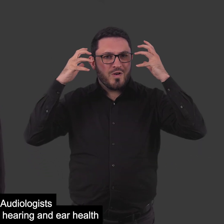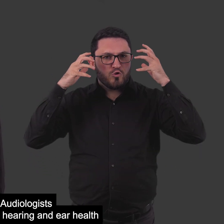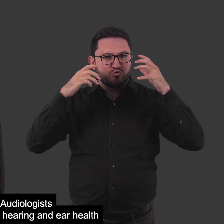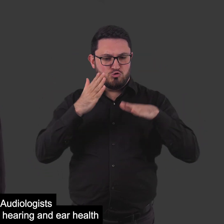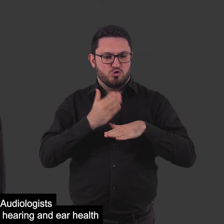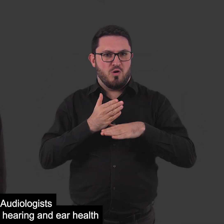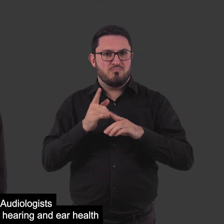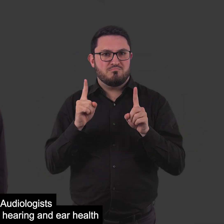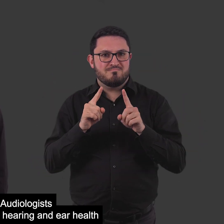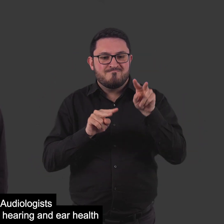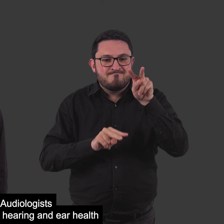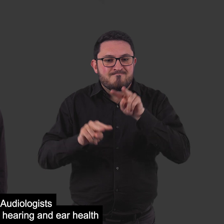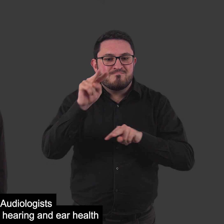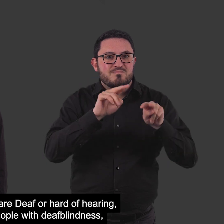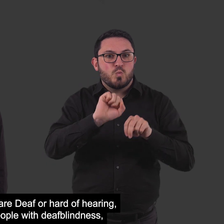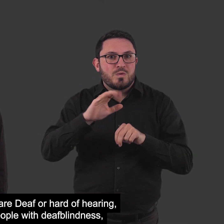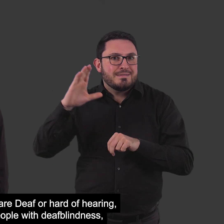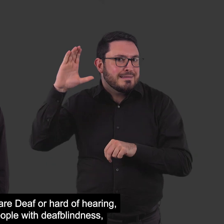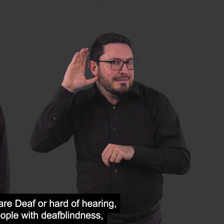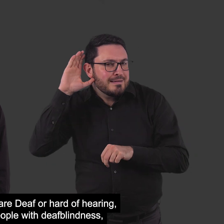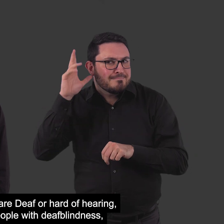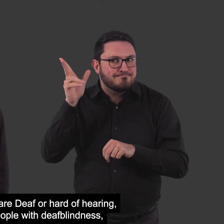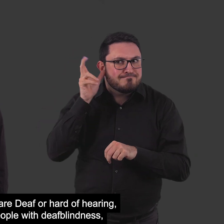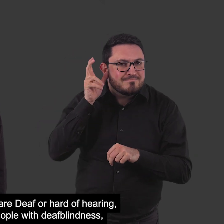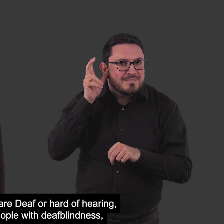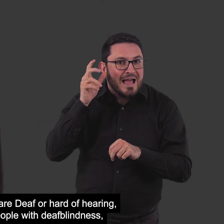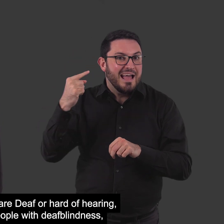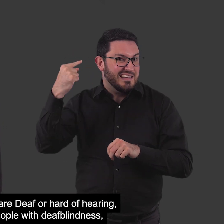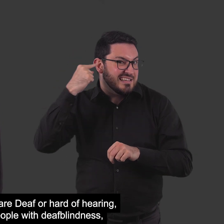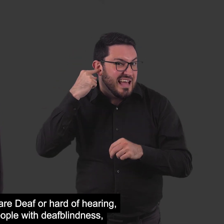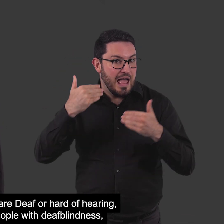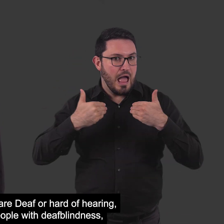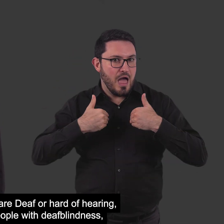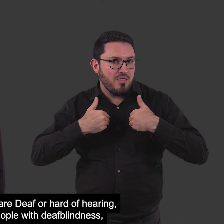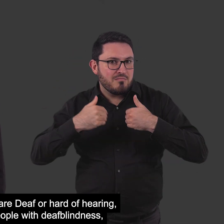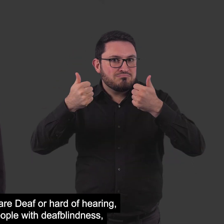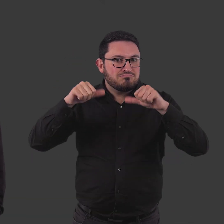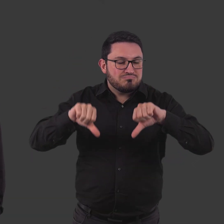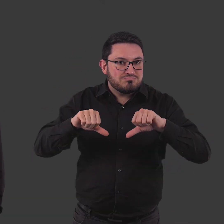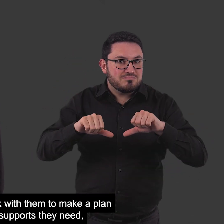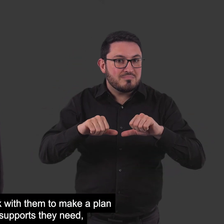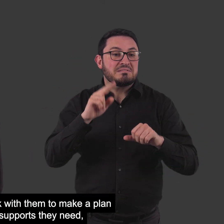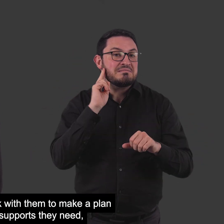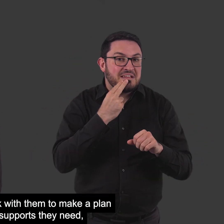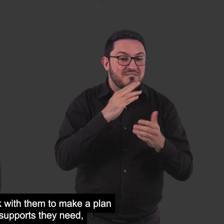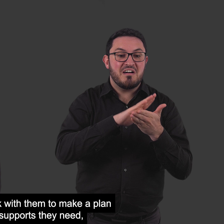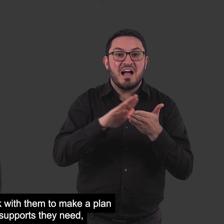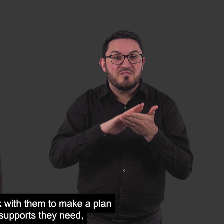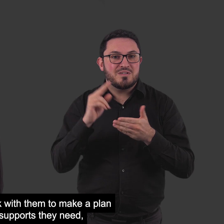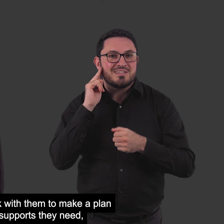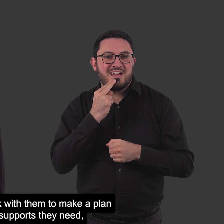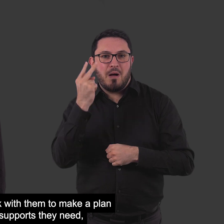Audiologists assess the hearing and ear health of people who are deaf or hard of hearing, including people with deaf blindness, and then work